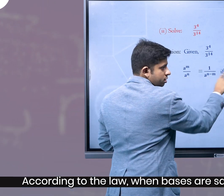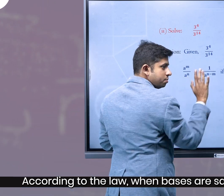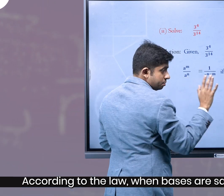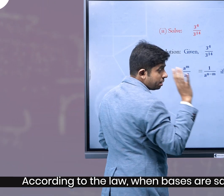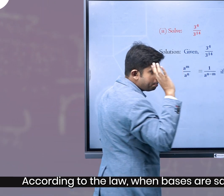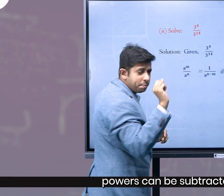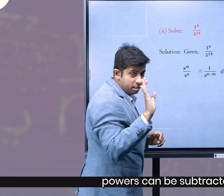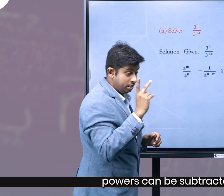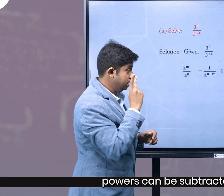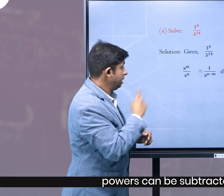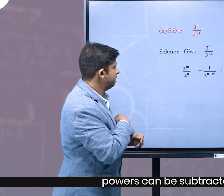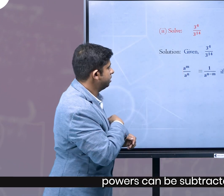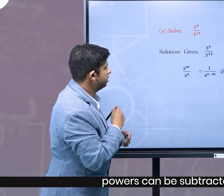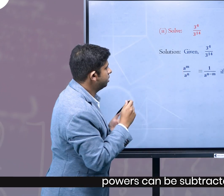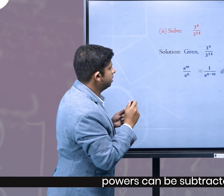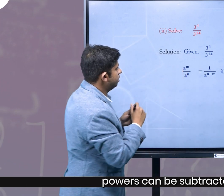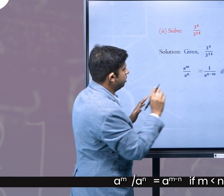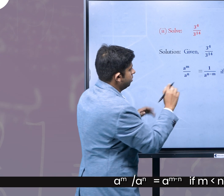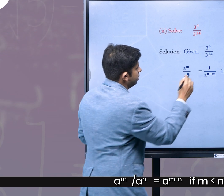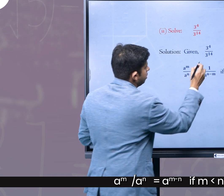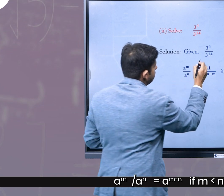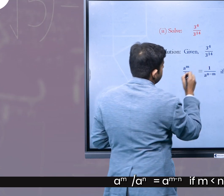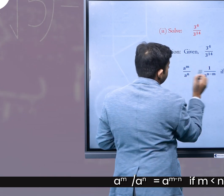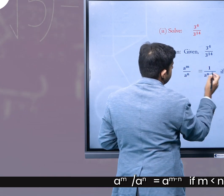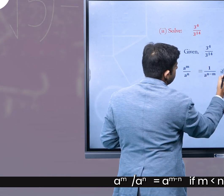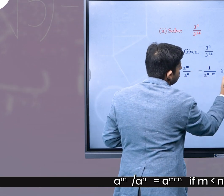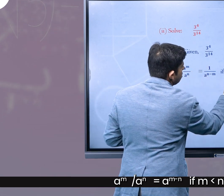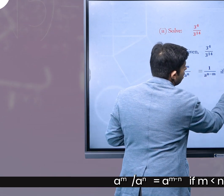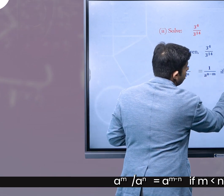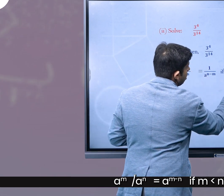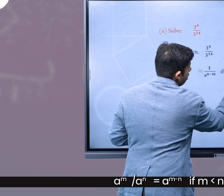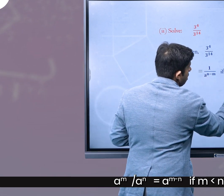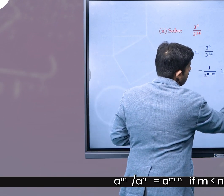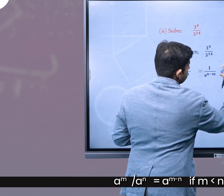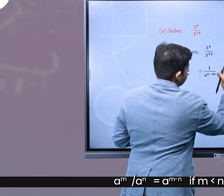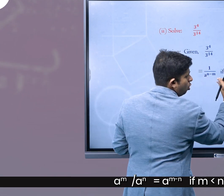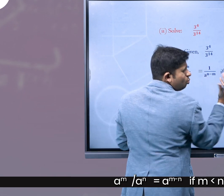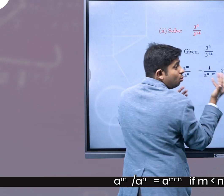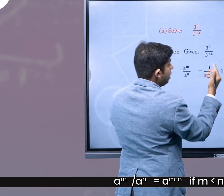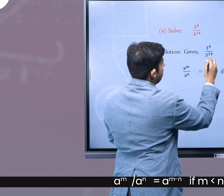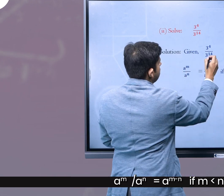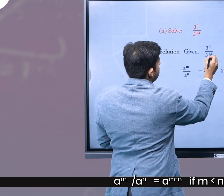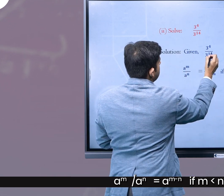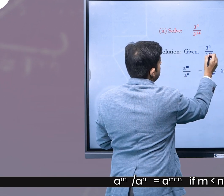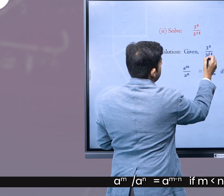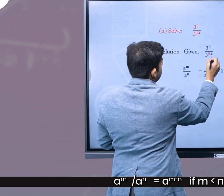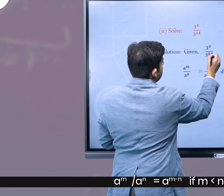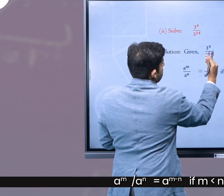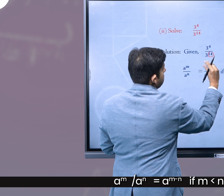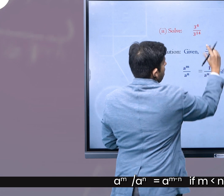dividing, powers can be subtracted. A to the power of m by a to the power of n equals to 1 by a to the power of n minus m if m